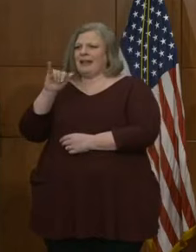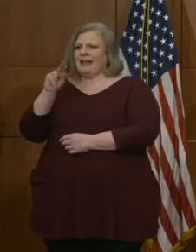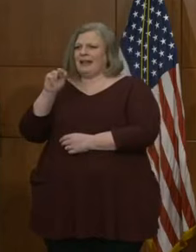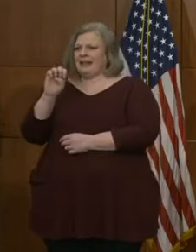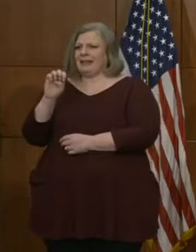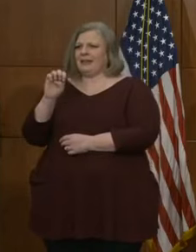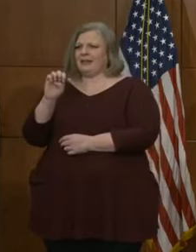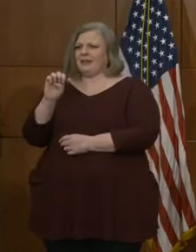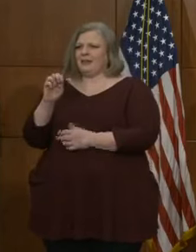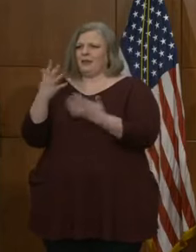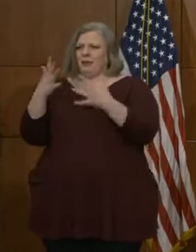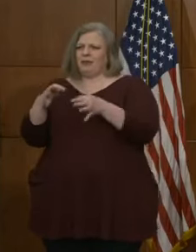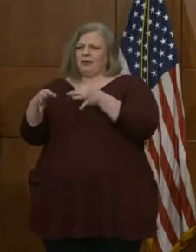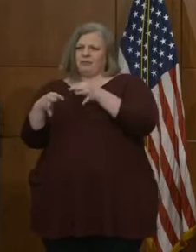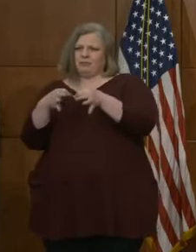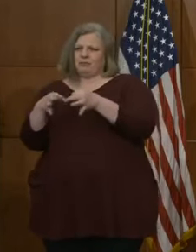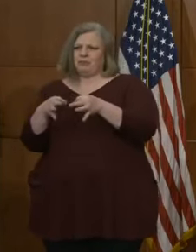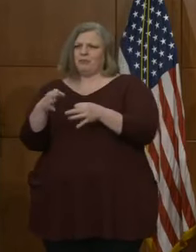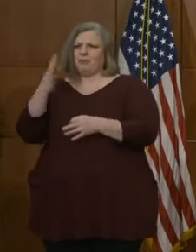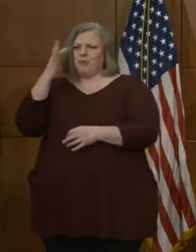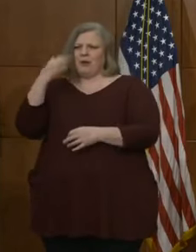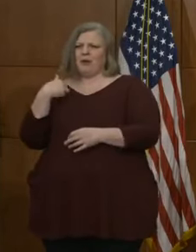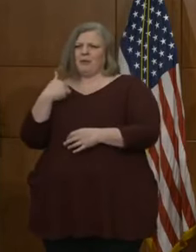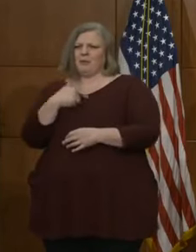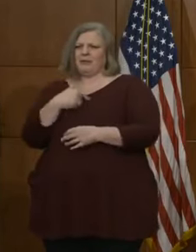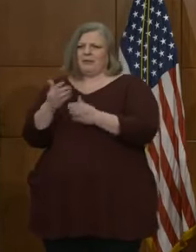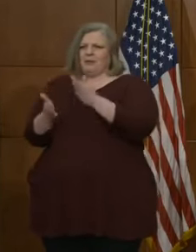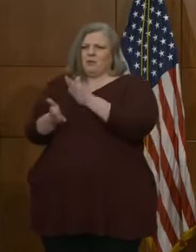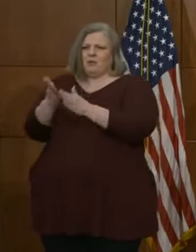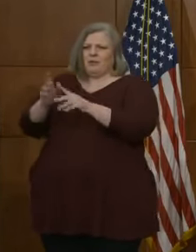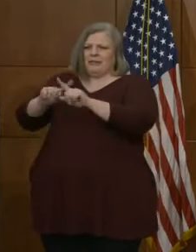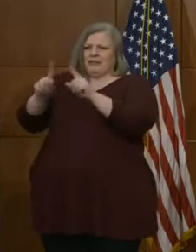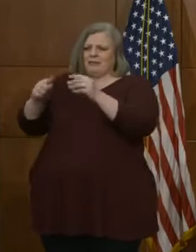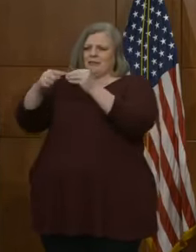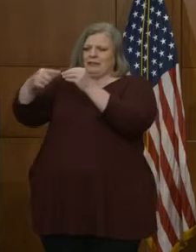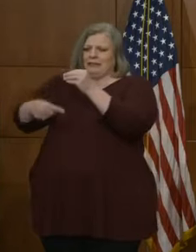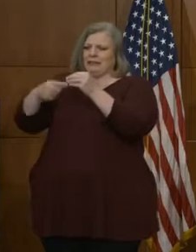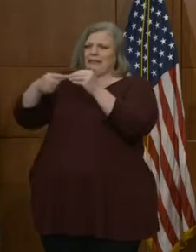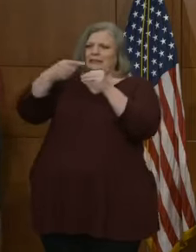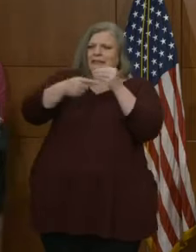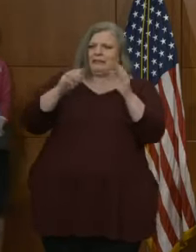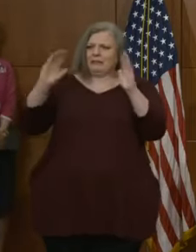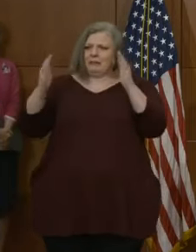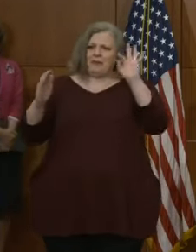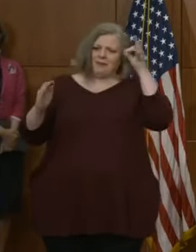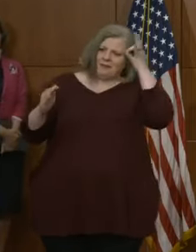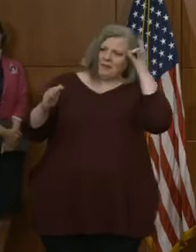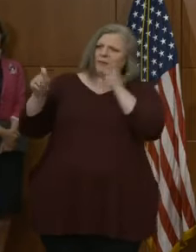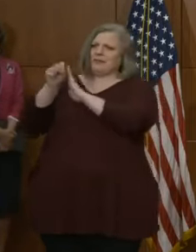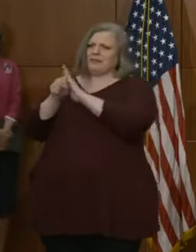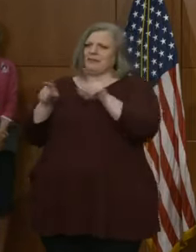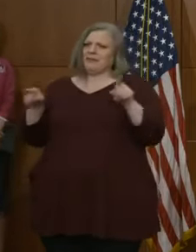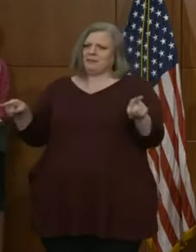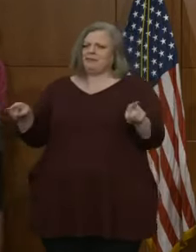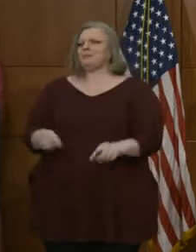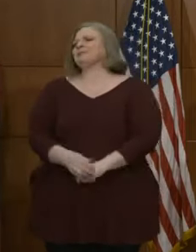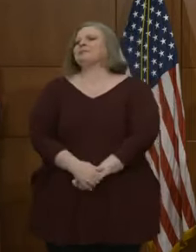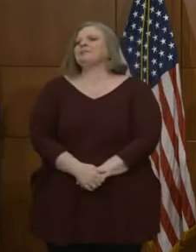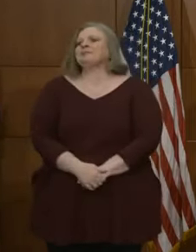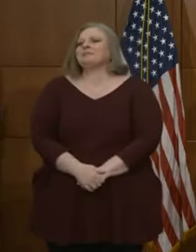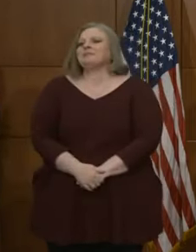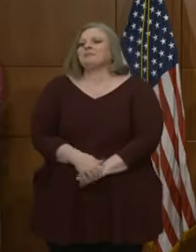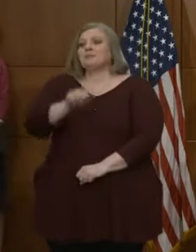explained why that is. We're on different cycles at the state level than we are at the national level. The other reason for not being